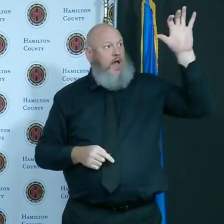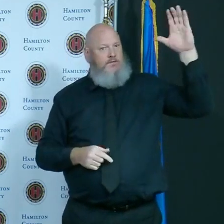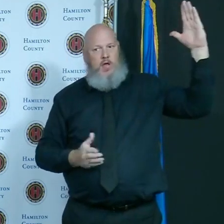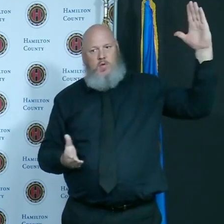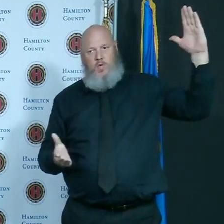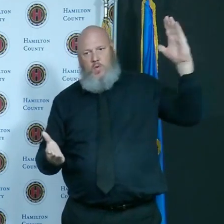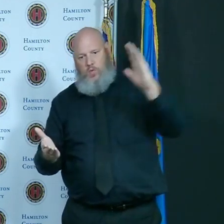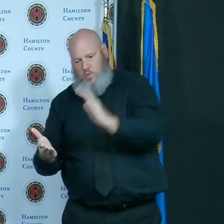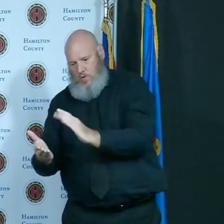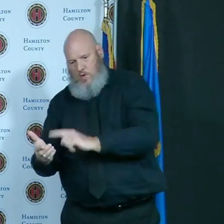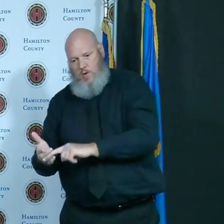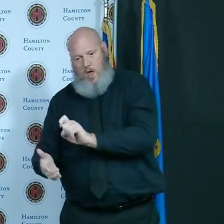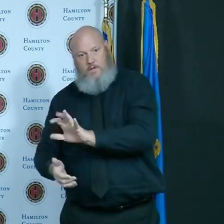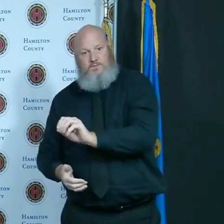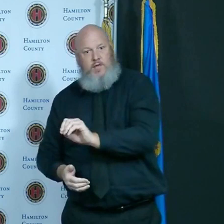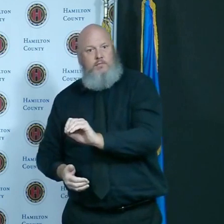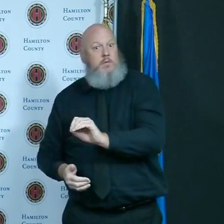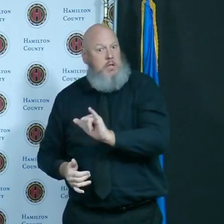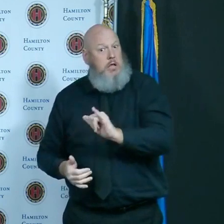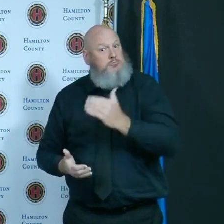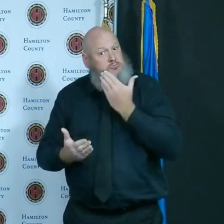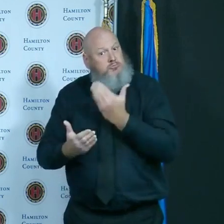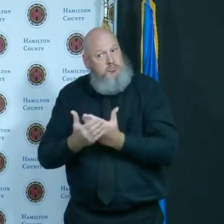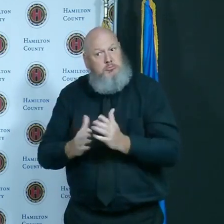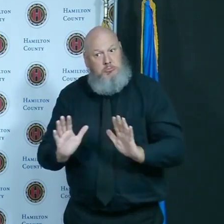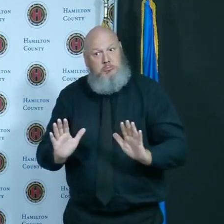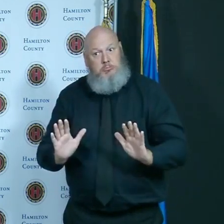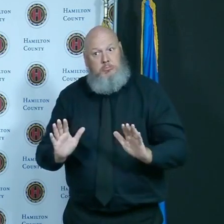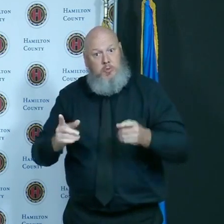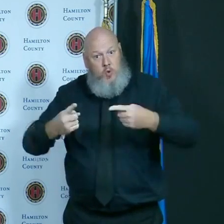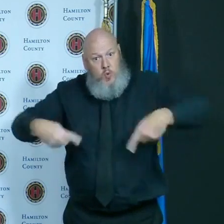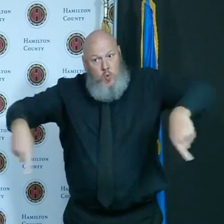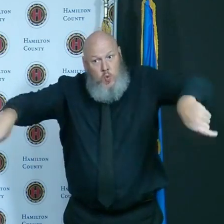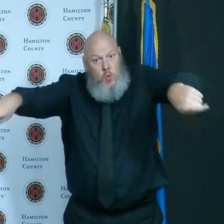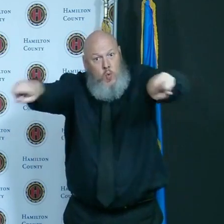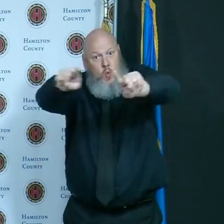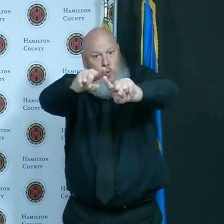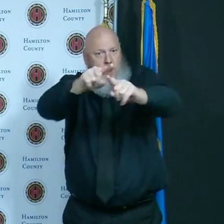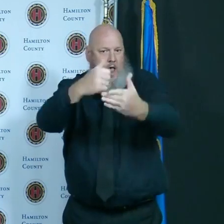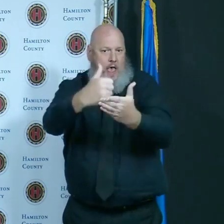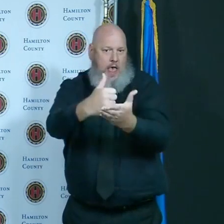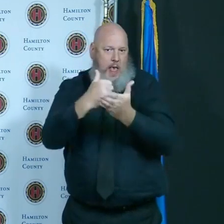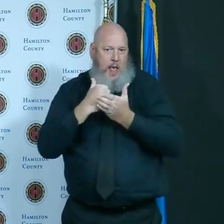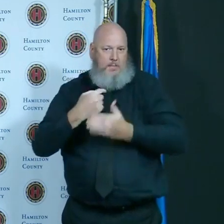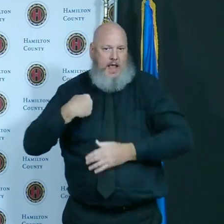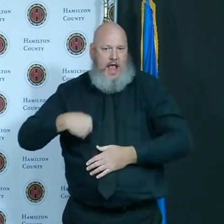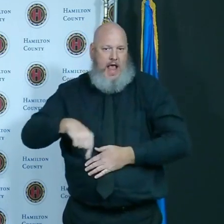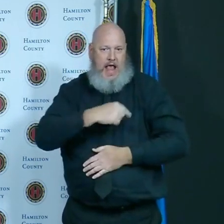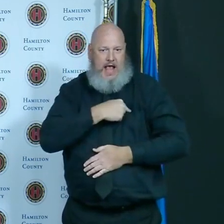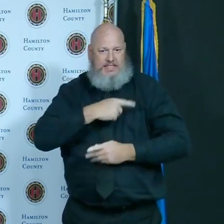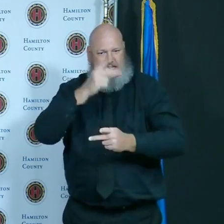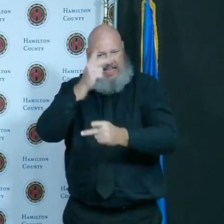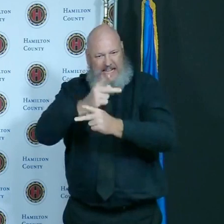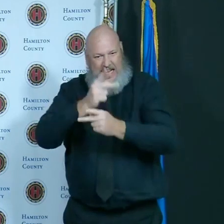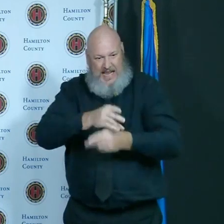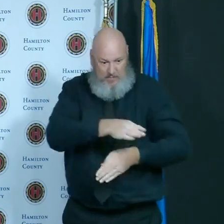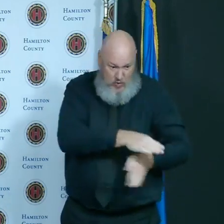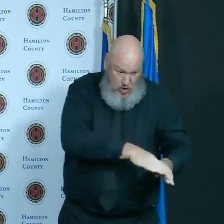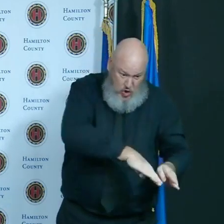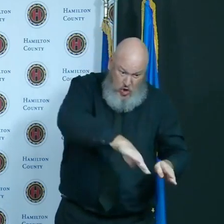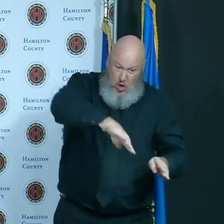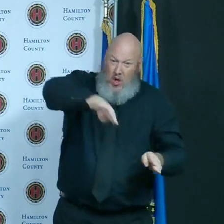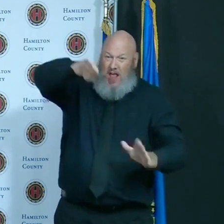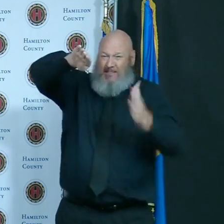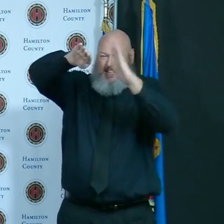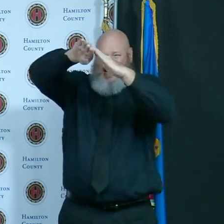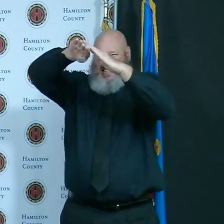what everybody in this community has done to tamp down the spread, flatten the curve of COVID-19 in Hamilton County. So I just